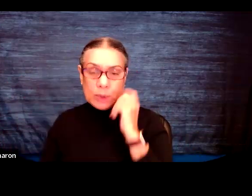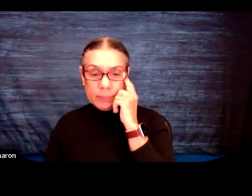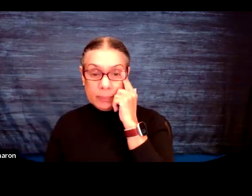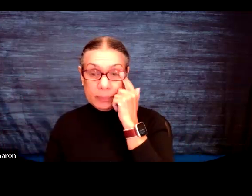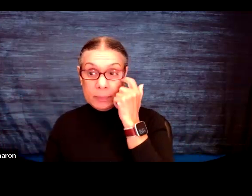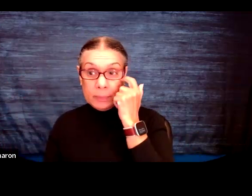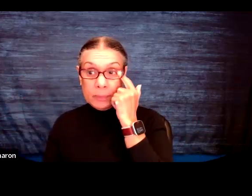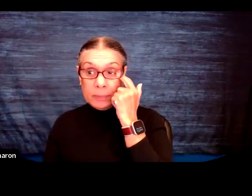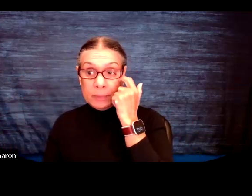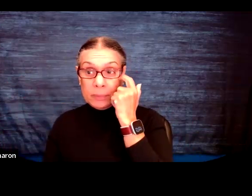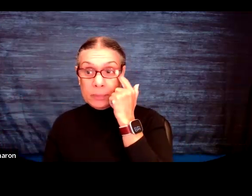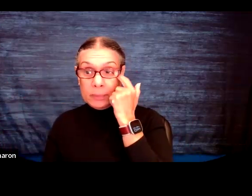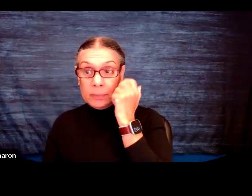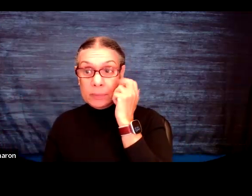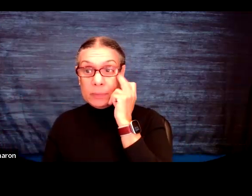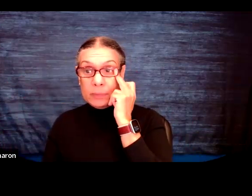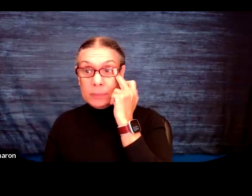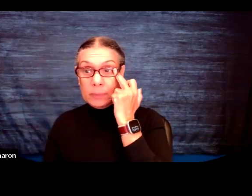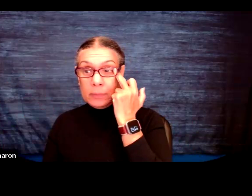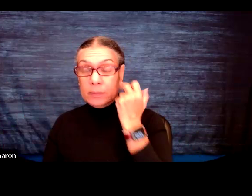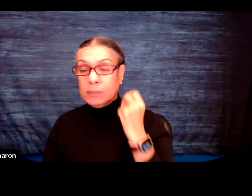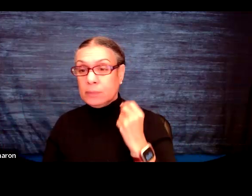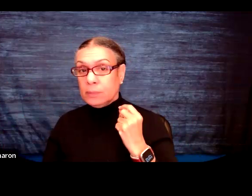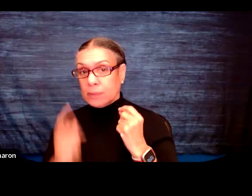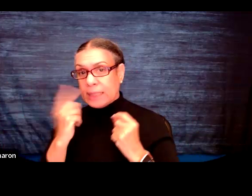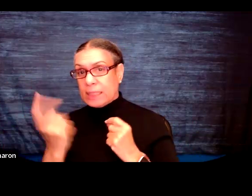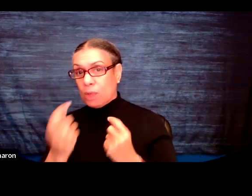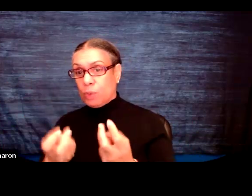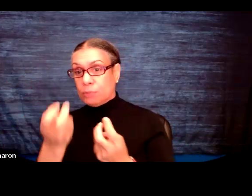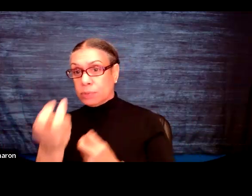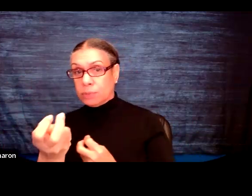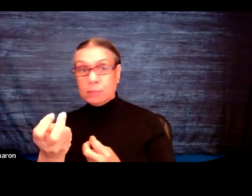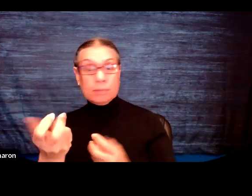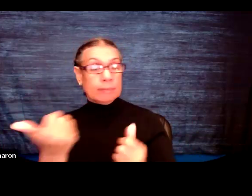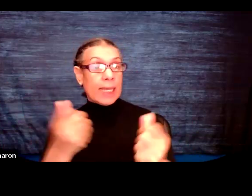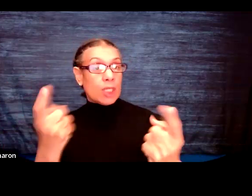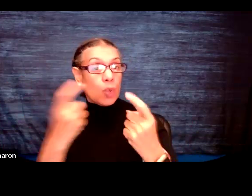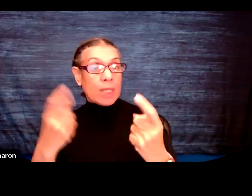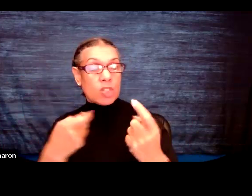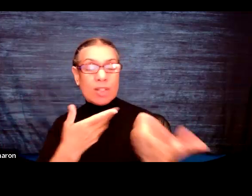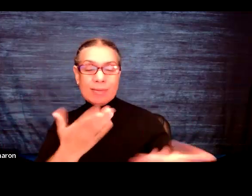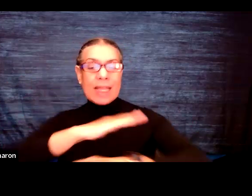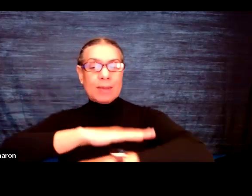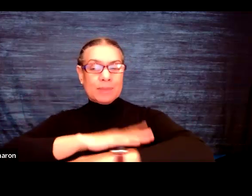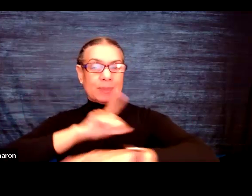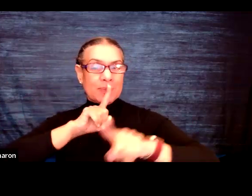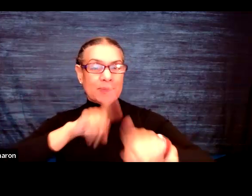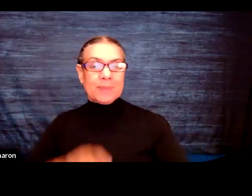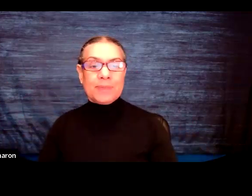I see that CFO Bloom is squarely seated at the table, so if there's any questions, we're happy to entertain them.